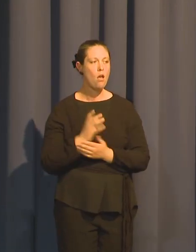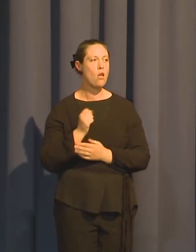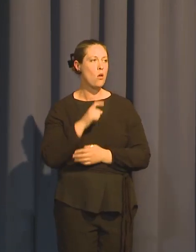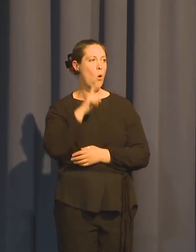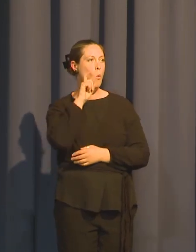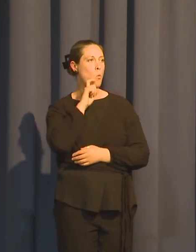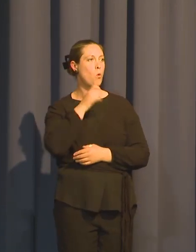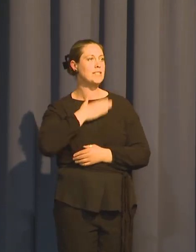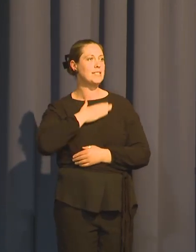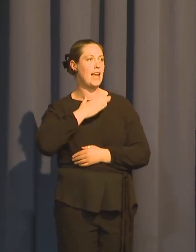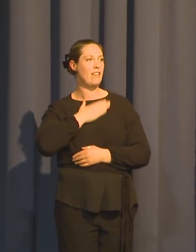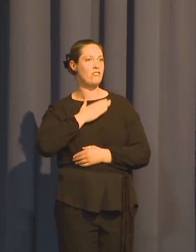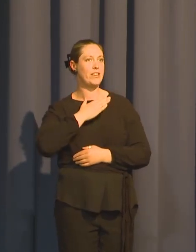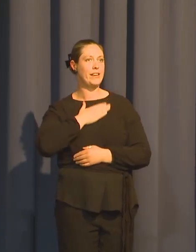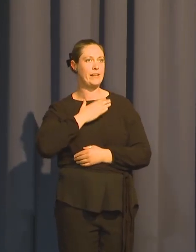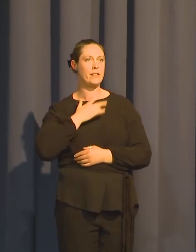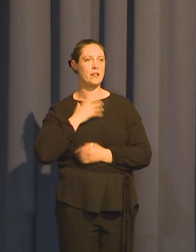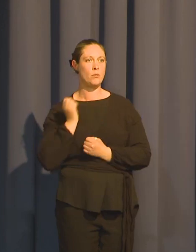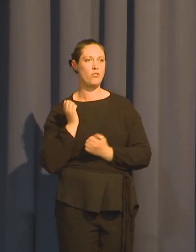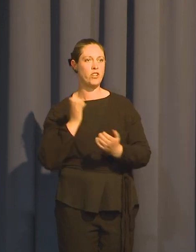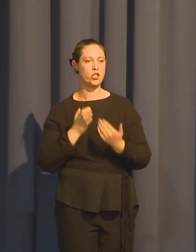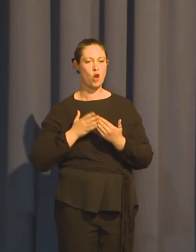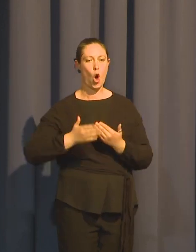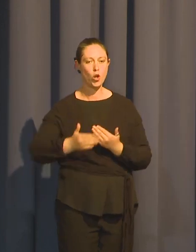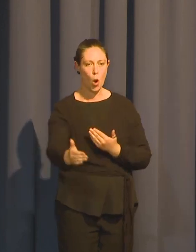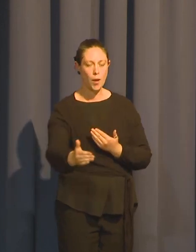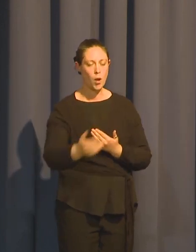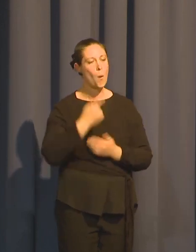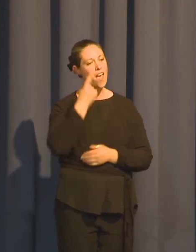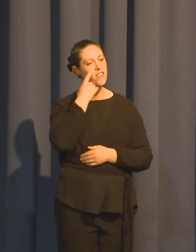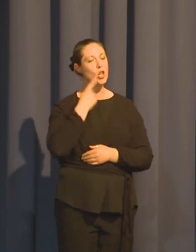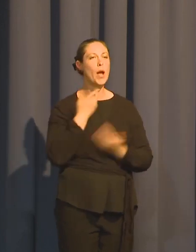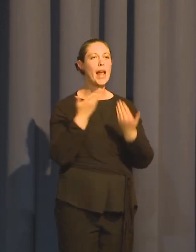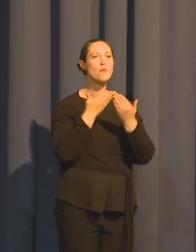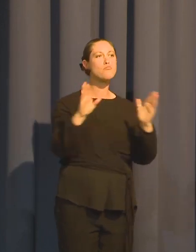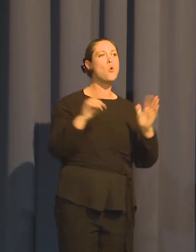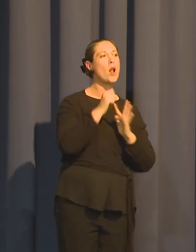considering broader infrastructural options than just those short-term ones I described before.